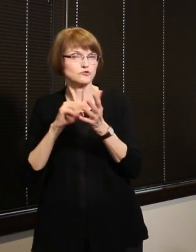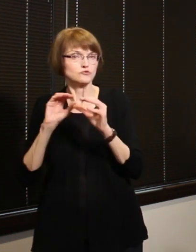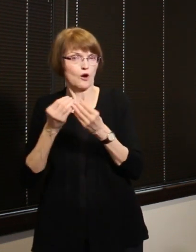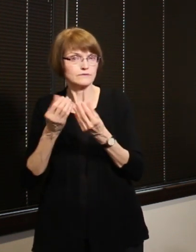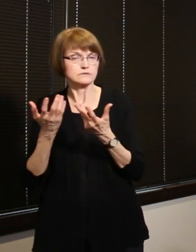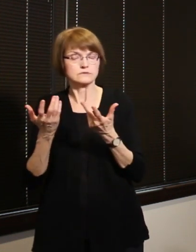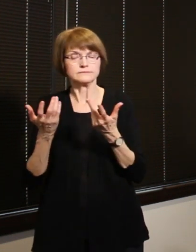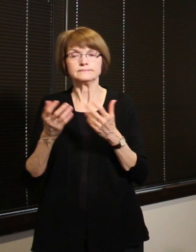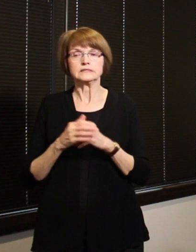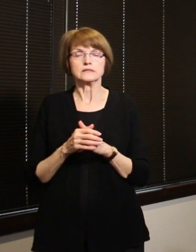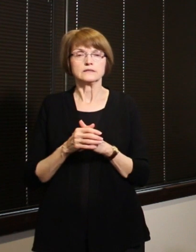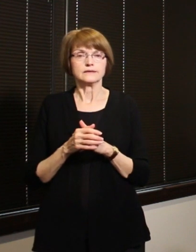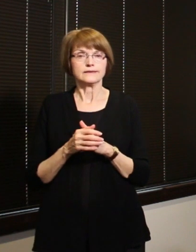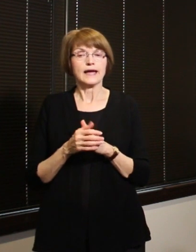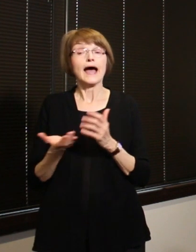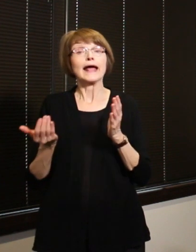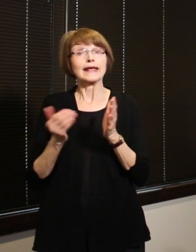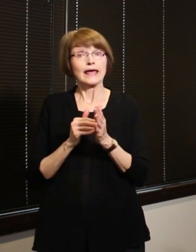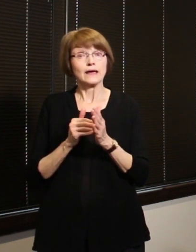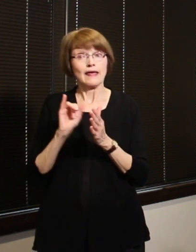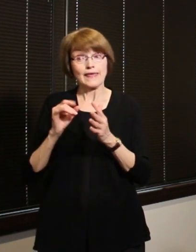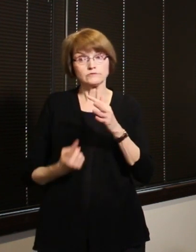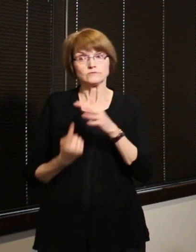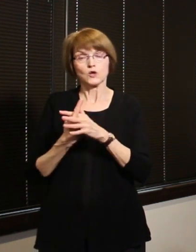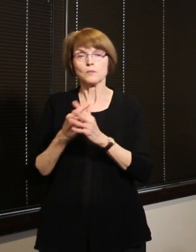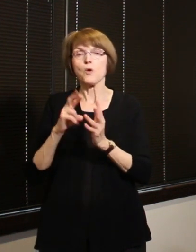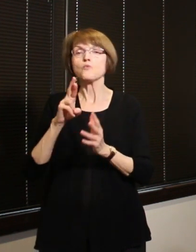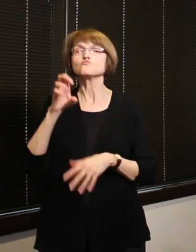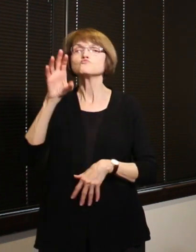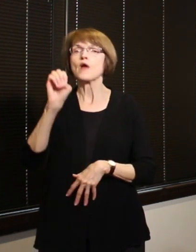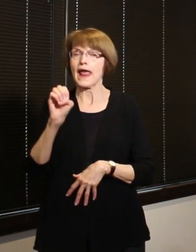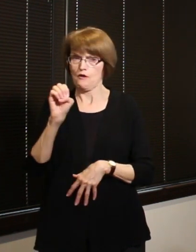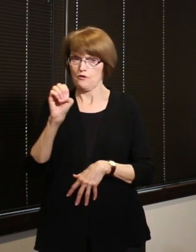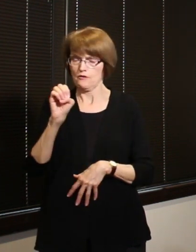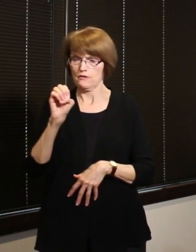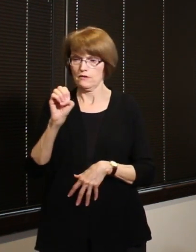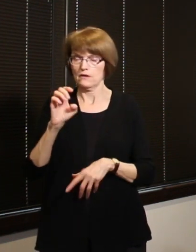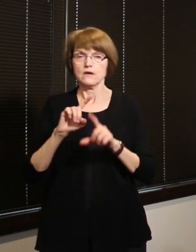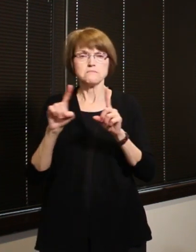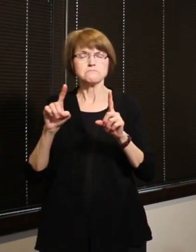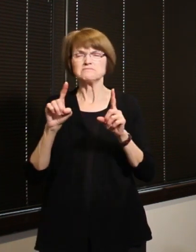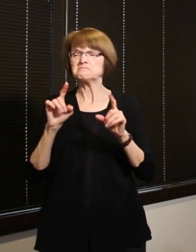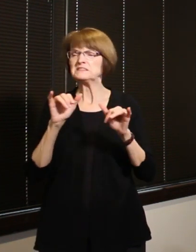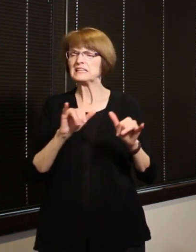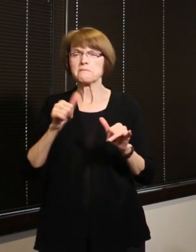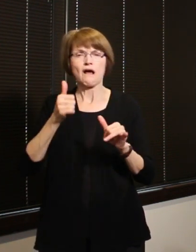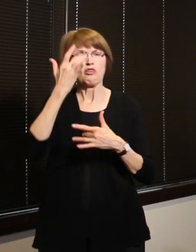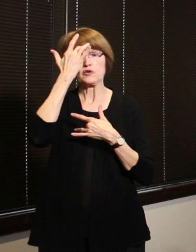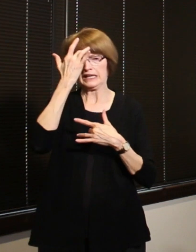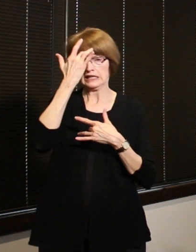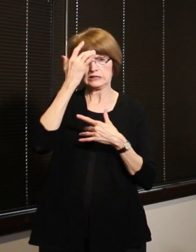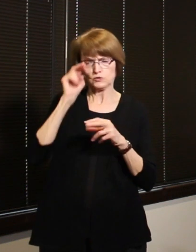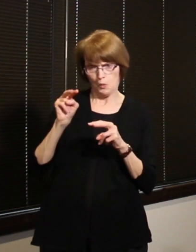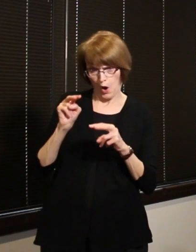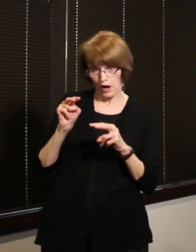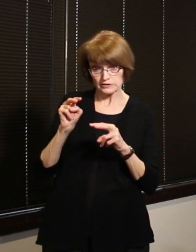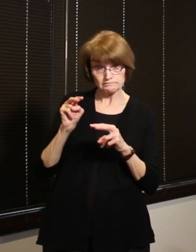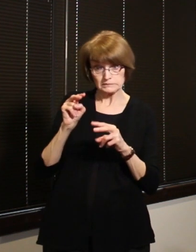Again, still a very rare occurrence, but do all those things that you would commonly do with a sick